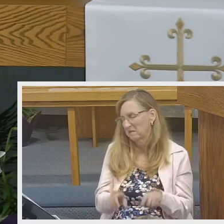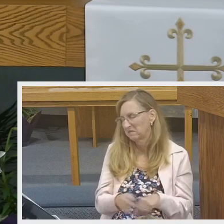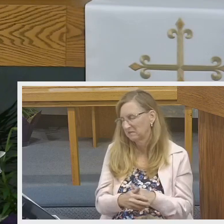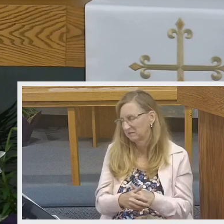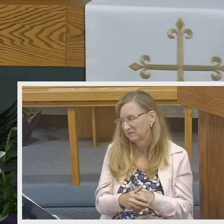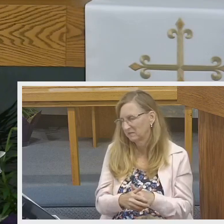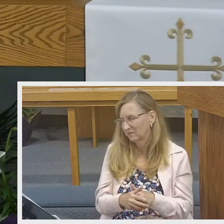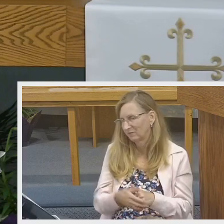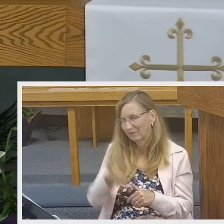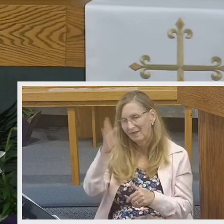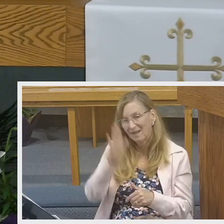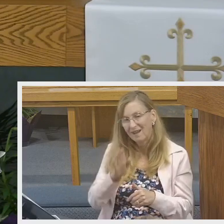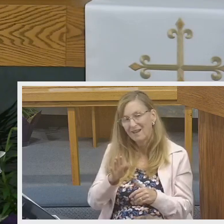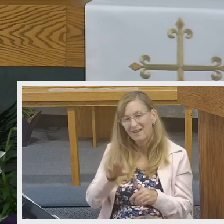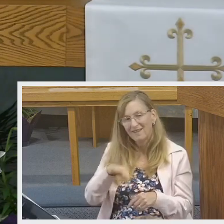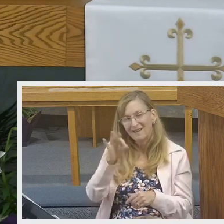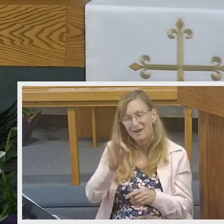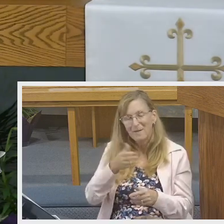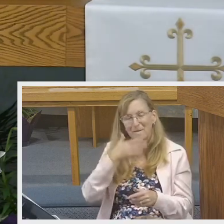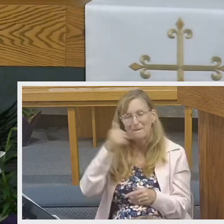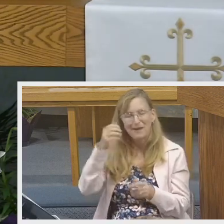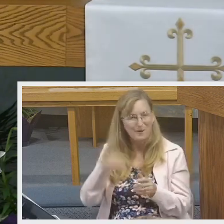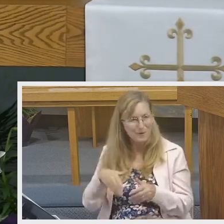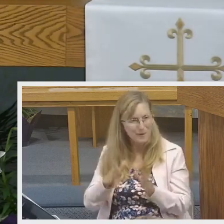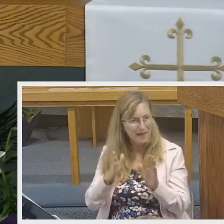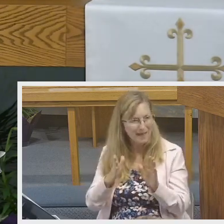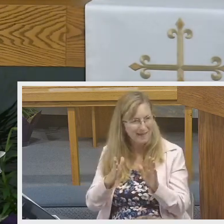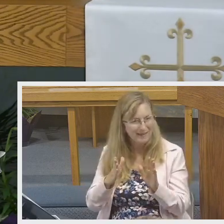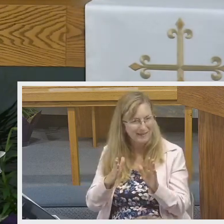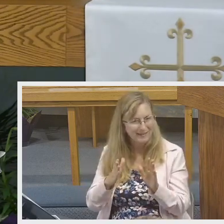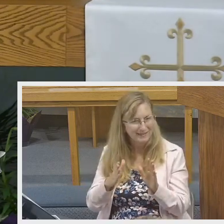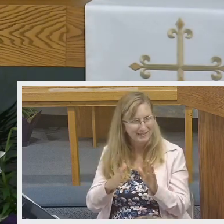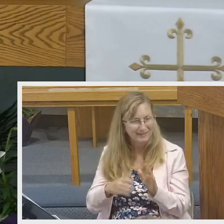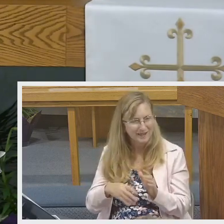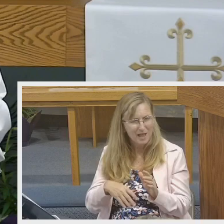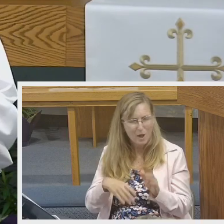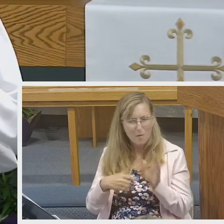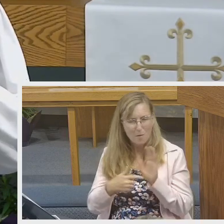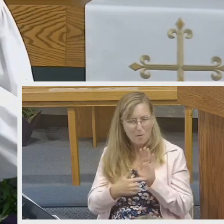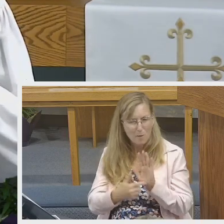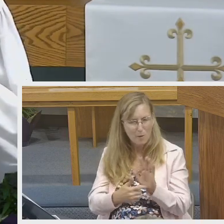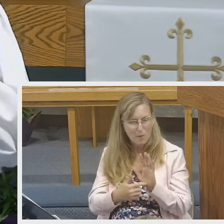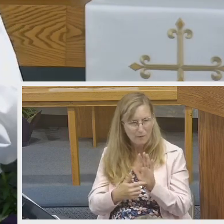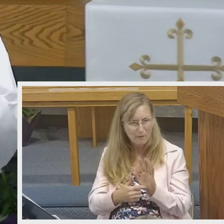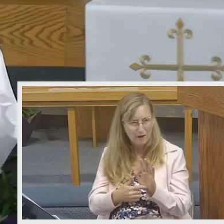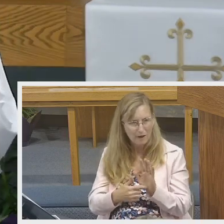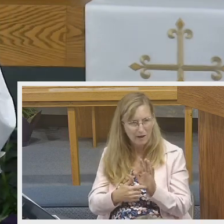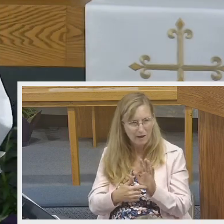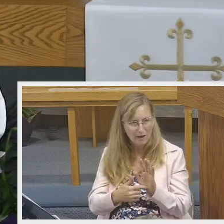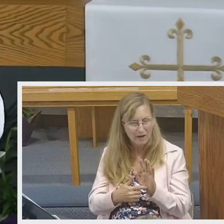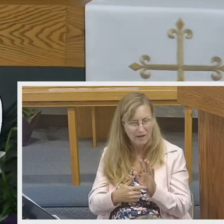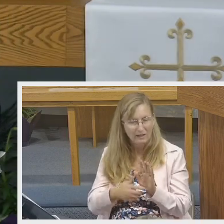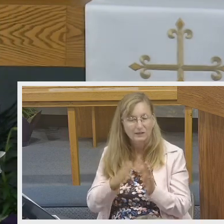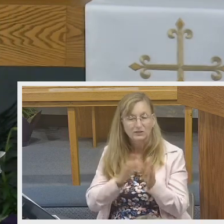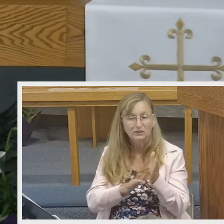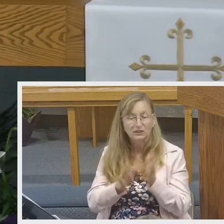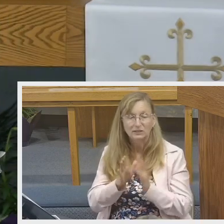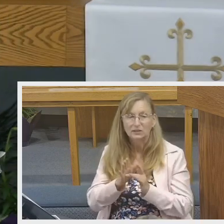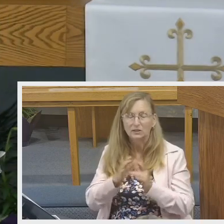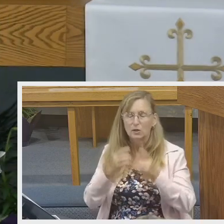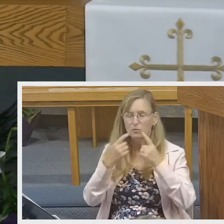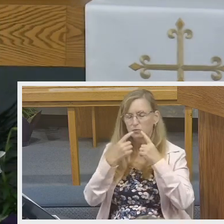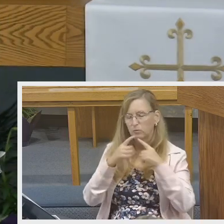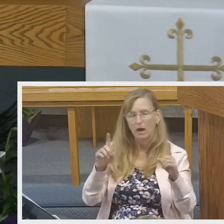And so God found a better way, a way to give conclusive proof that Jesus had succeeded in